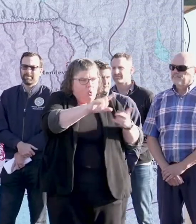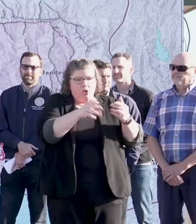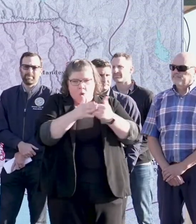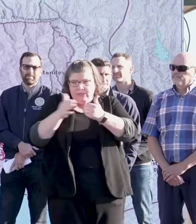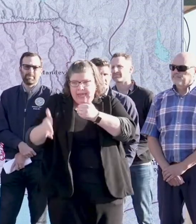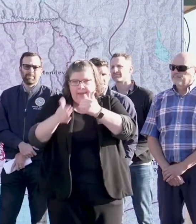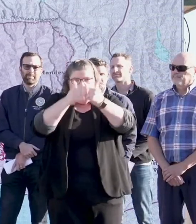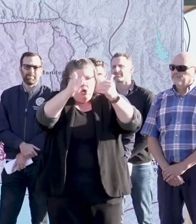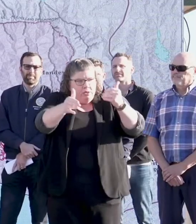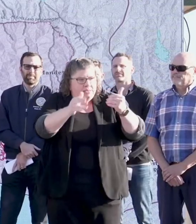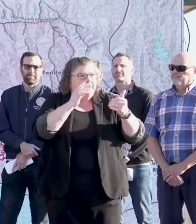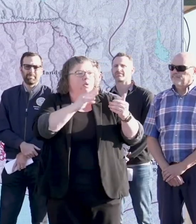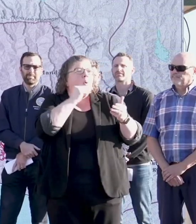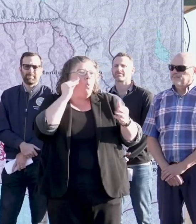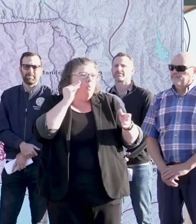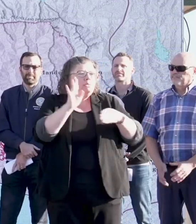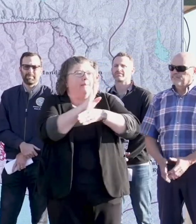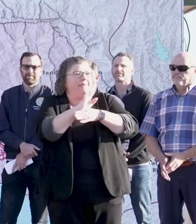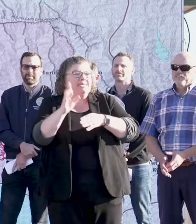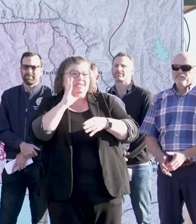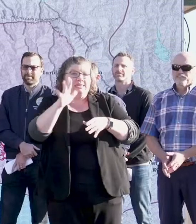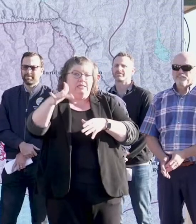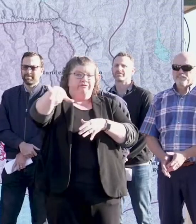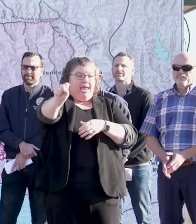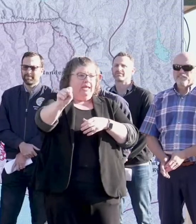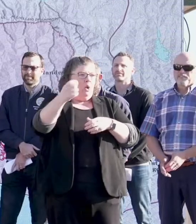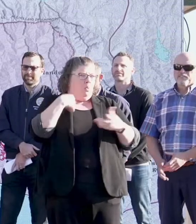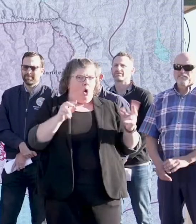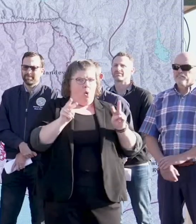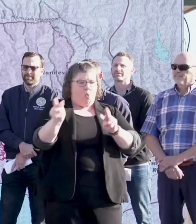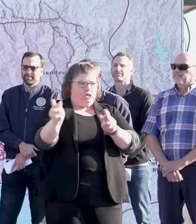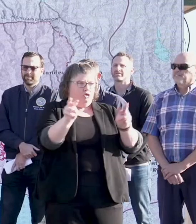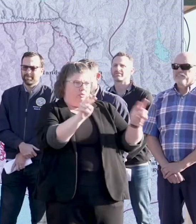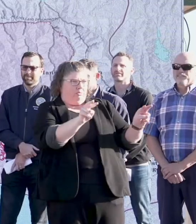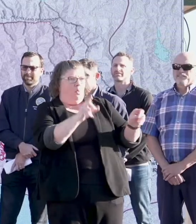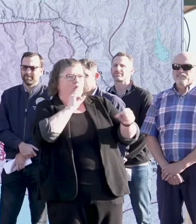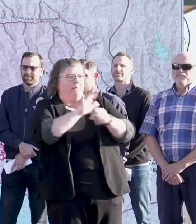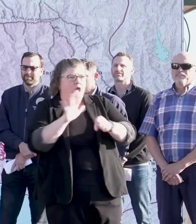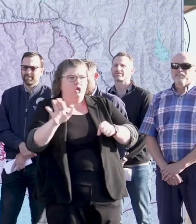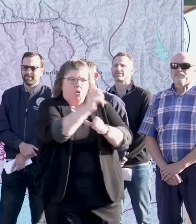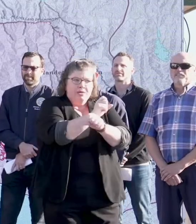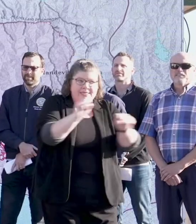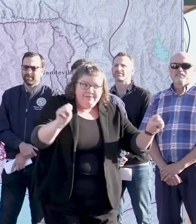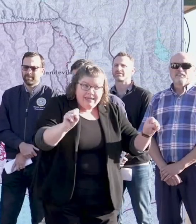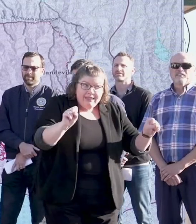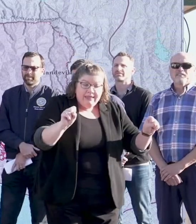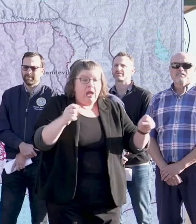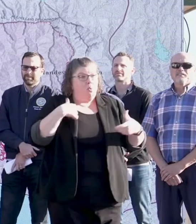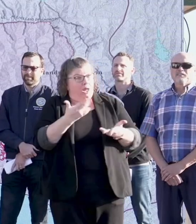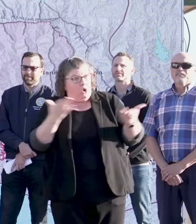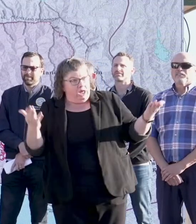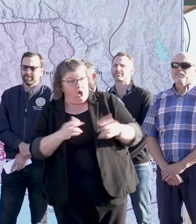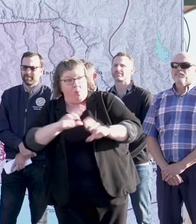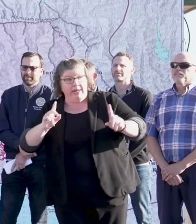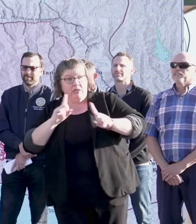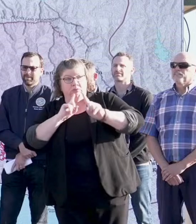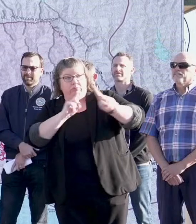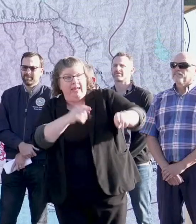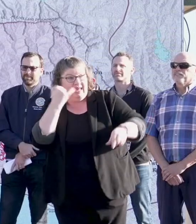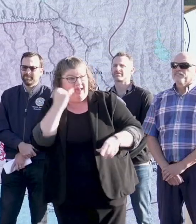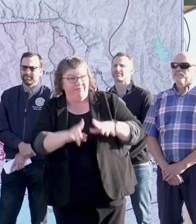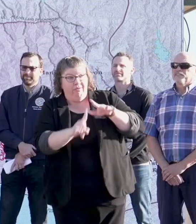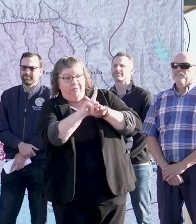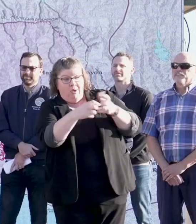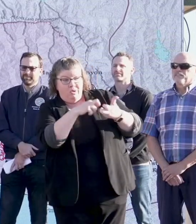neighborhoods where homes and businesses are vacant. Officers remain committed to your safety and available to respond to any issues should they